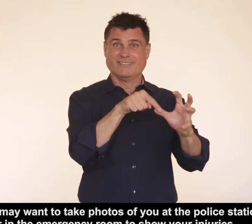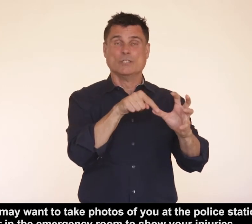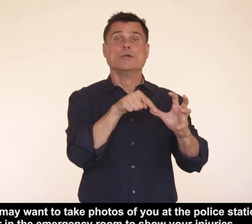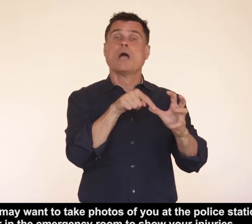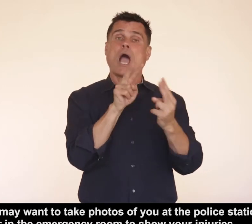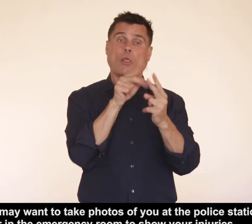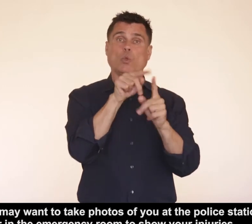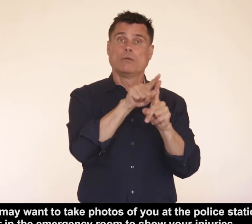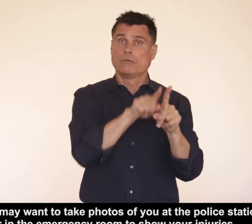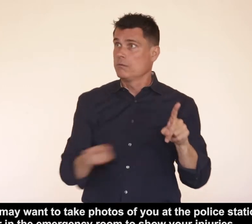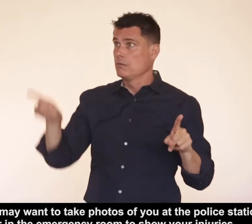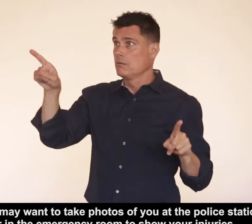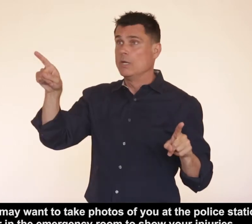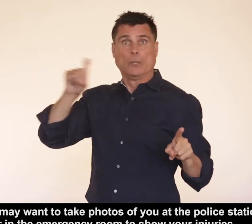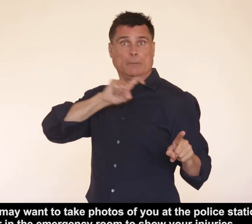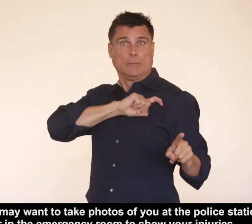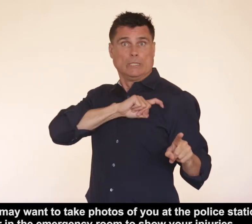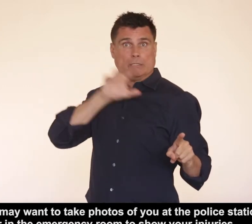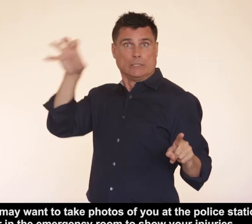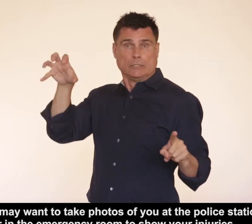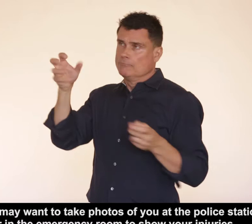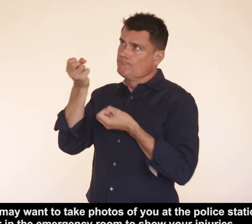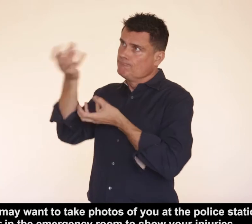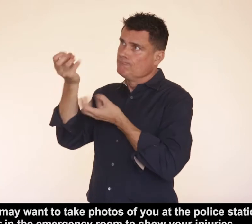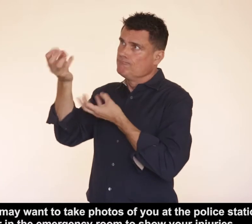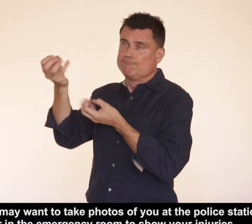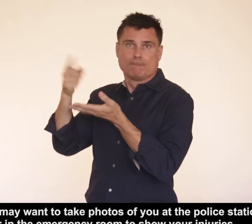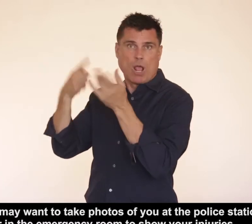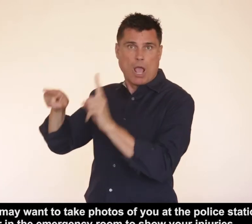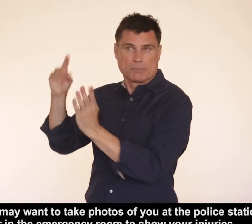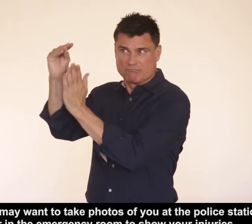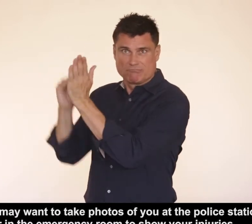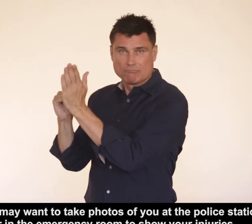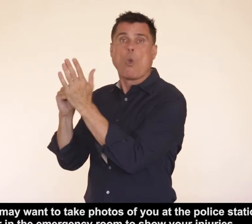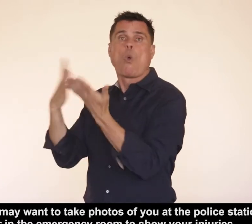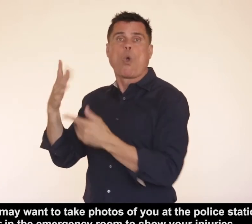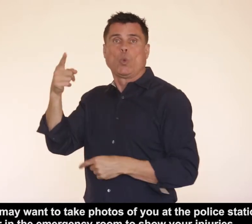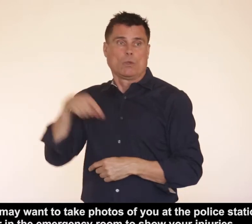Police may want to take photos of you at the police station or in the emergency room to show your injuries.